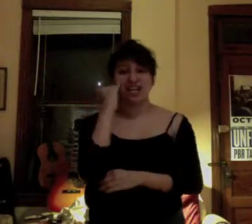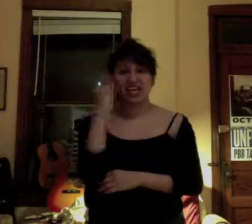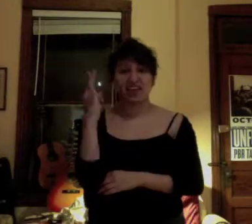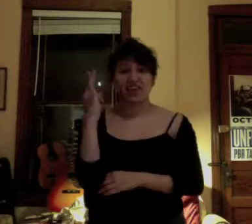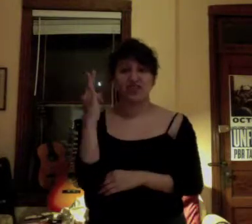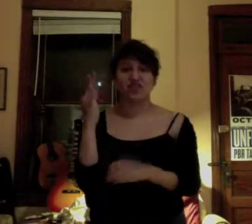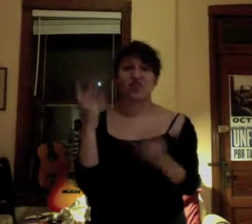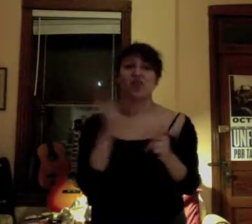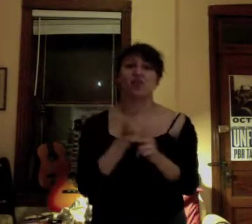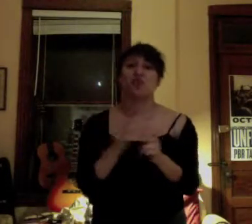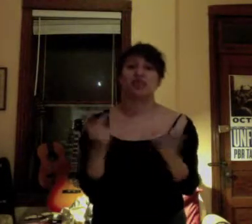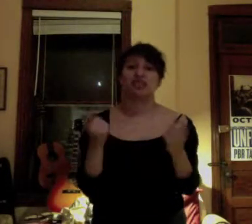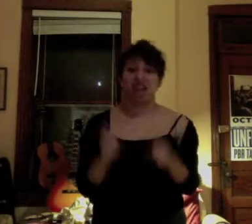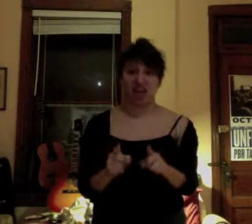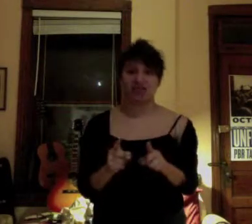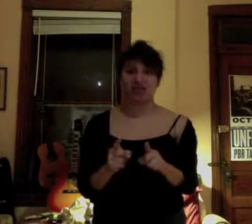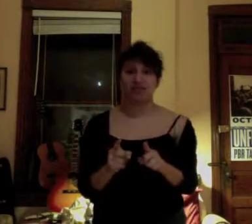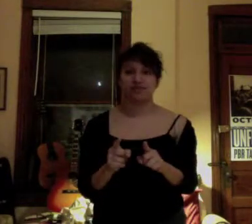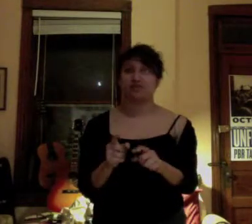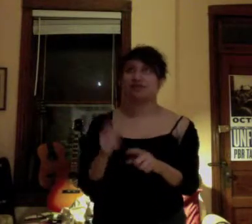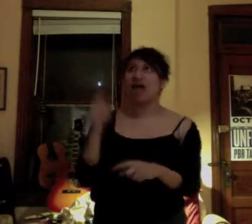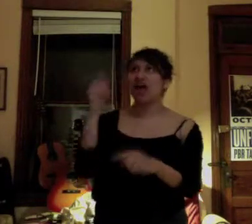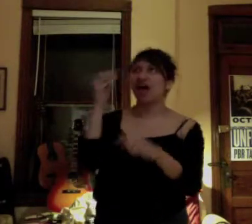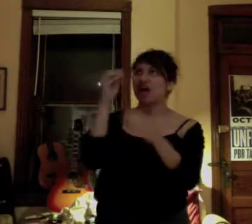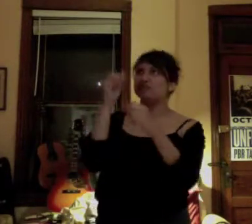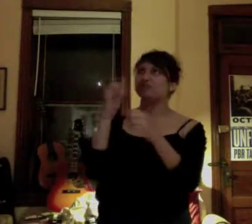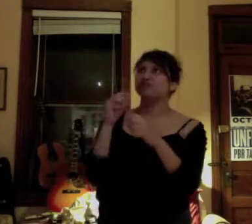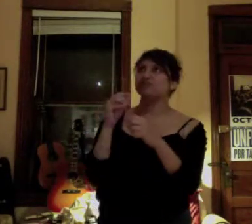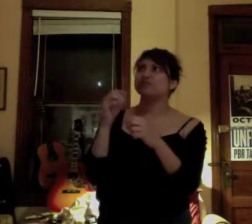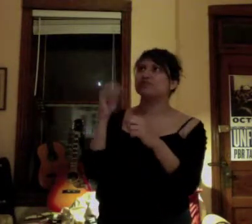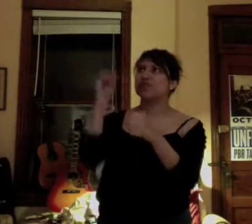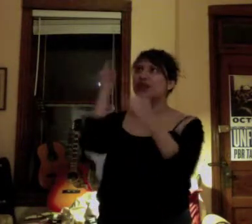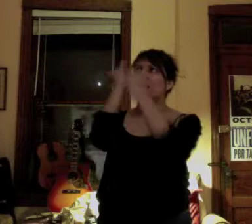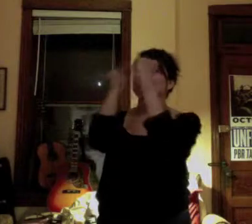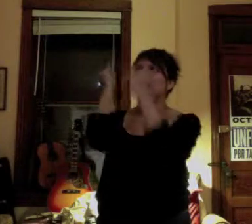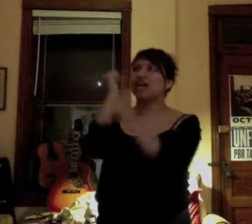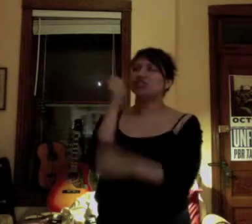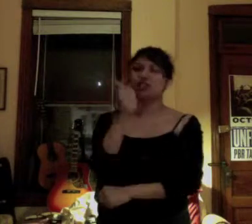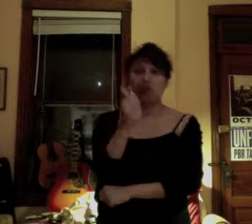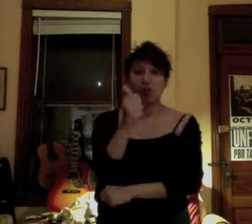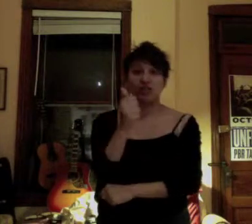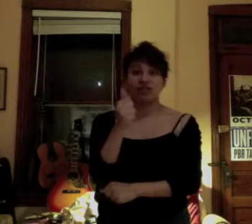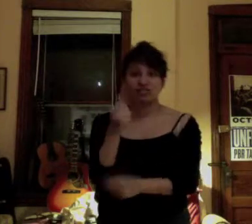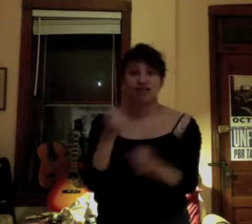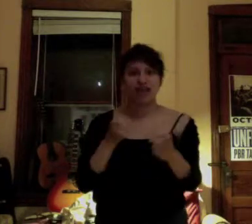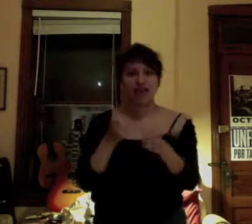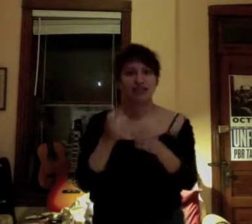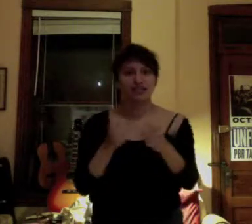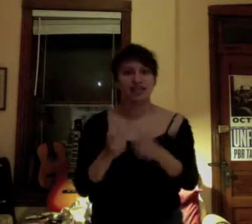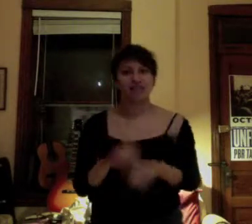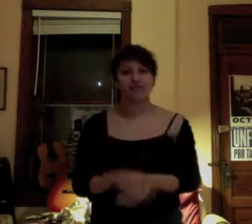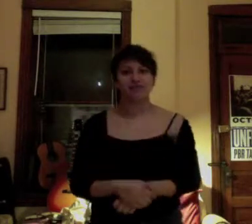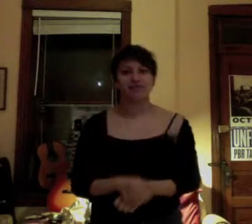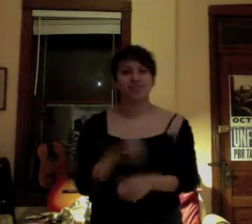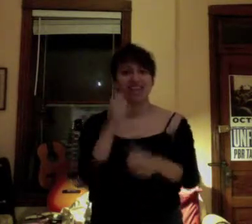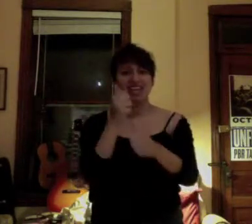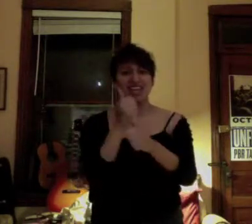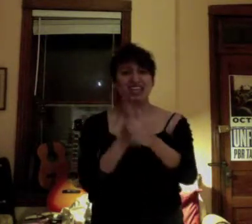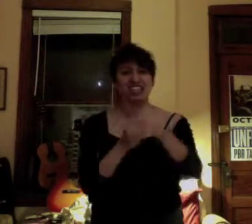yourself handling it. Every experience we've had began in thought and was projected into the world of